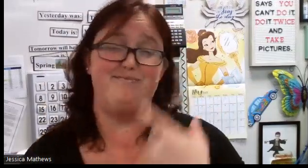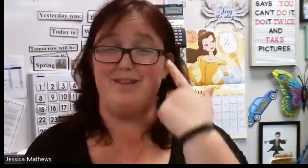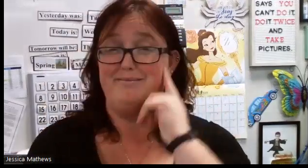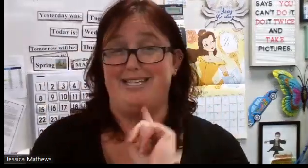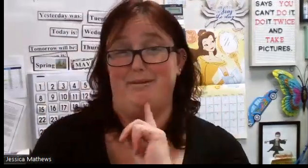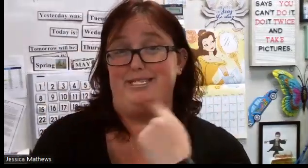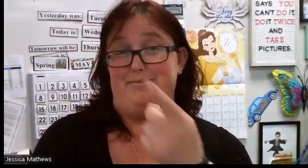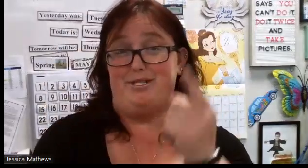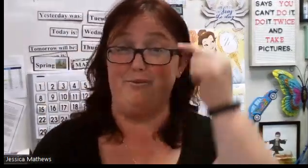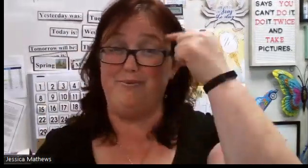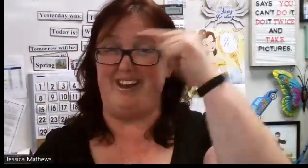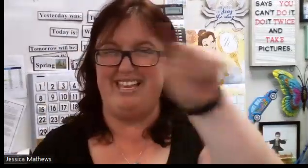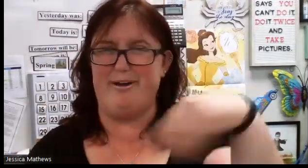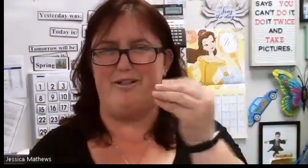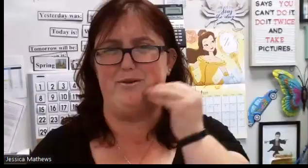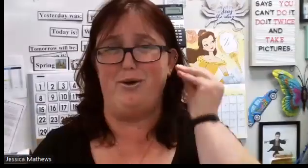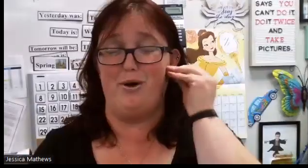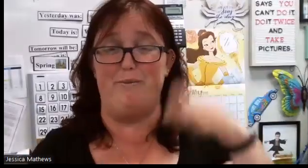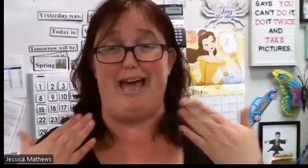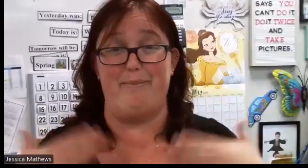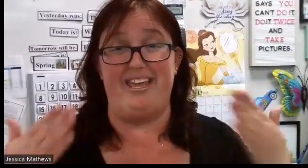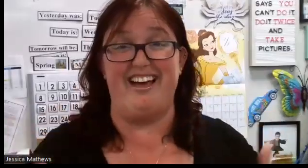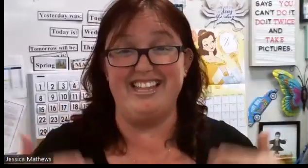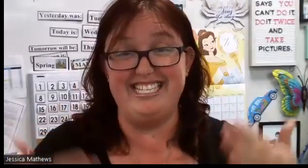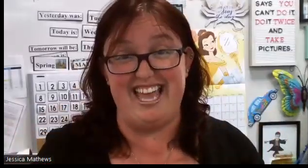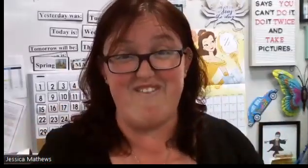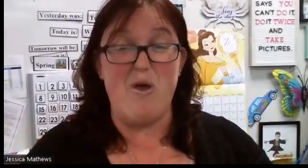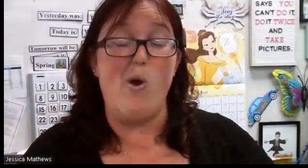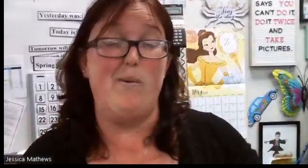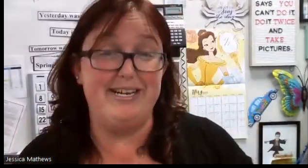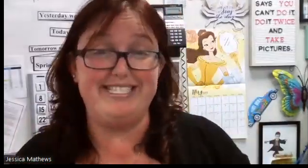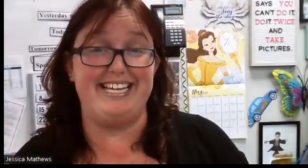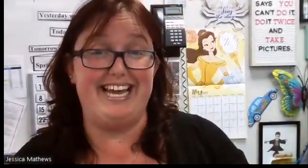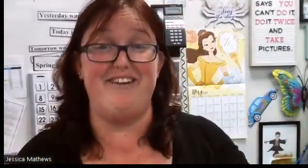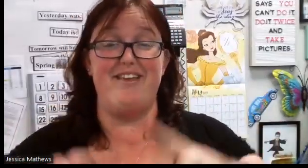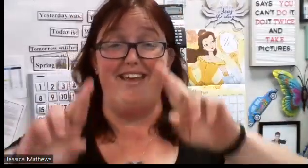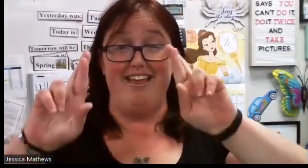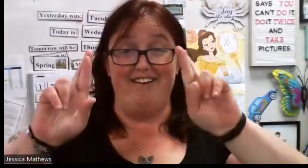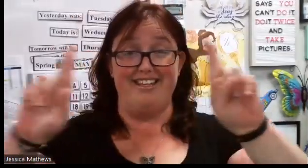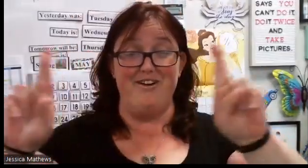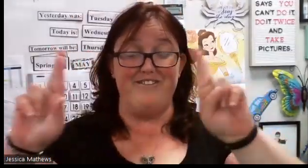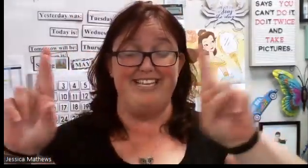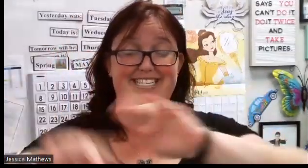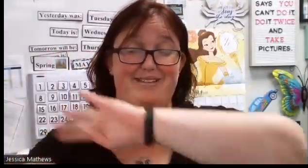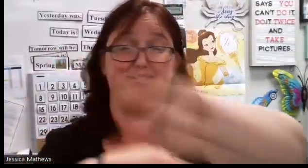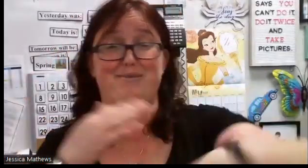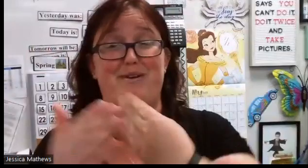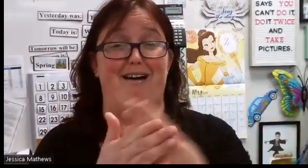and I'm sad because I miss you. When I think about all of you home, happy, healthy, safe, well taken care of. The fact that hopefully someday soon we'll